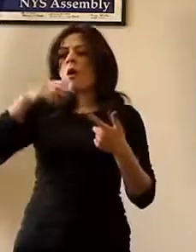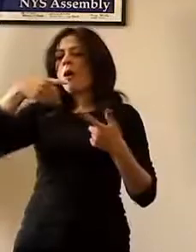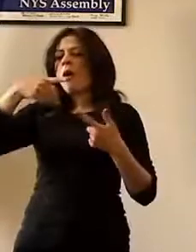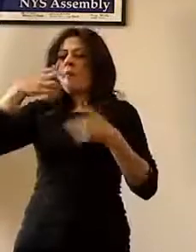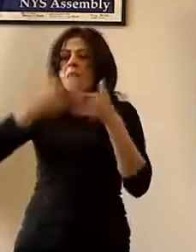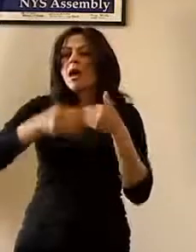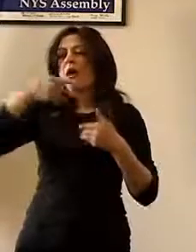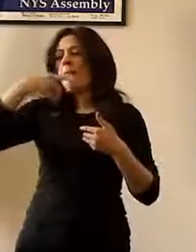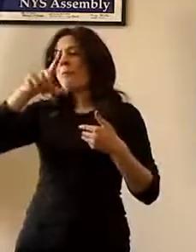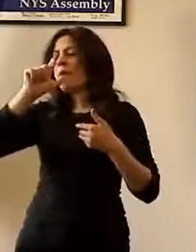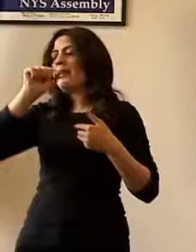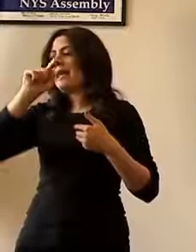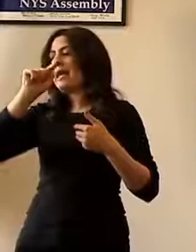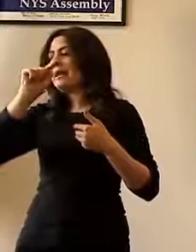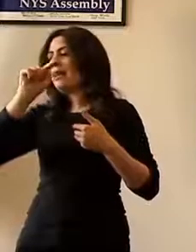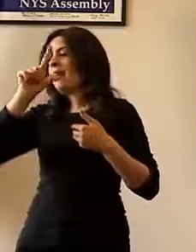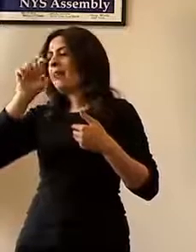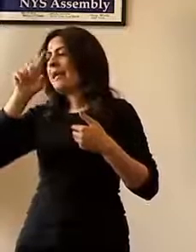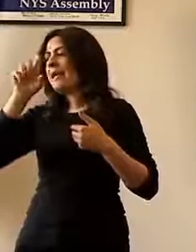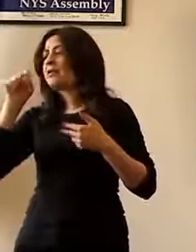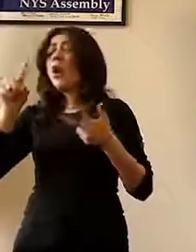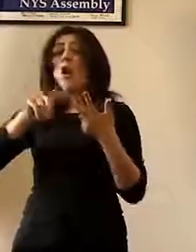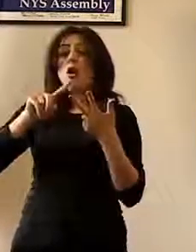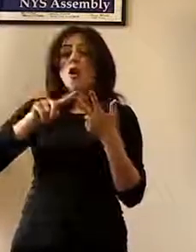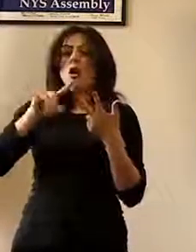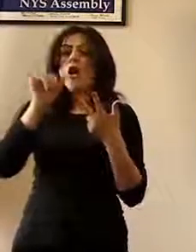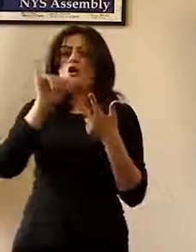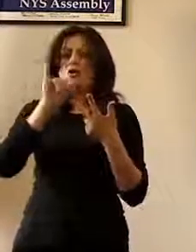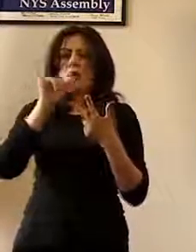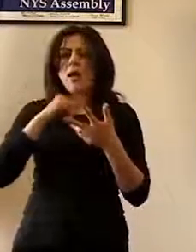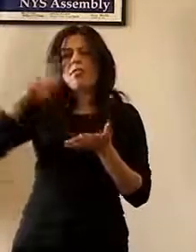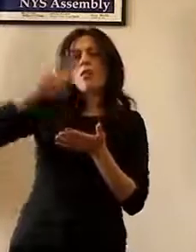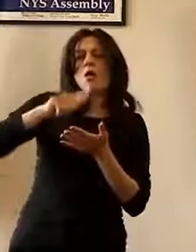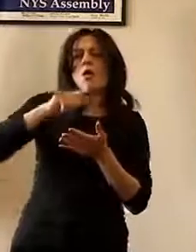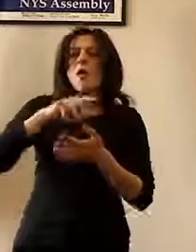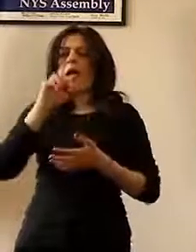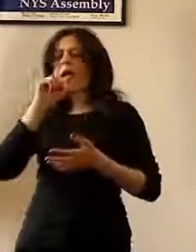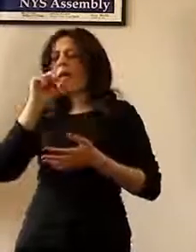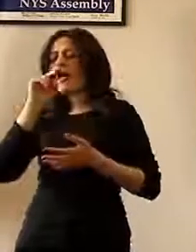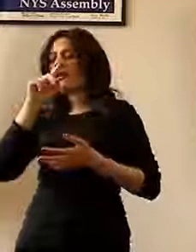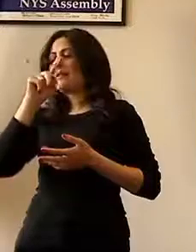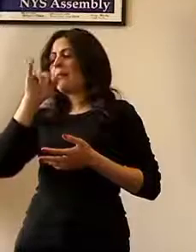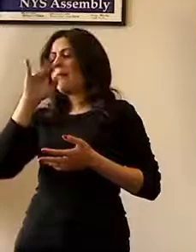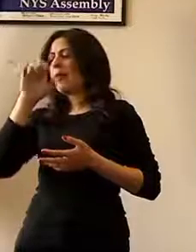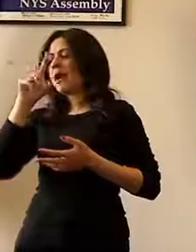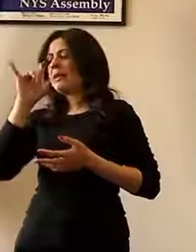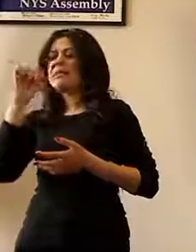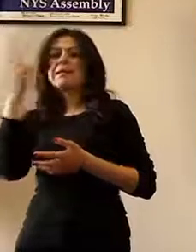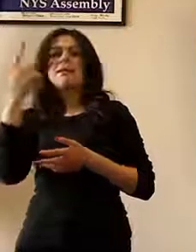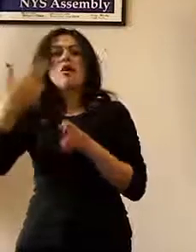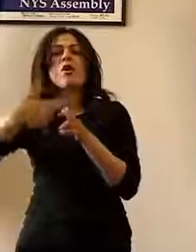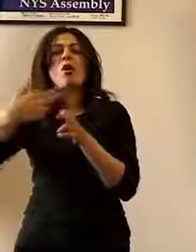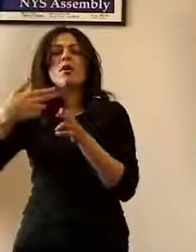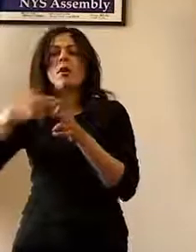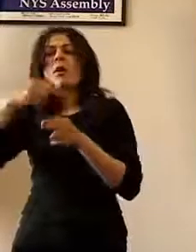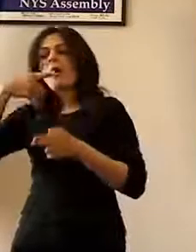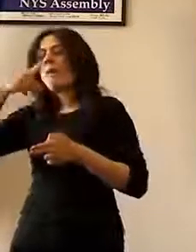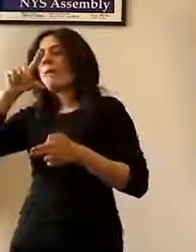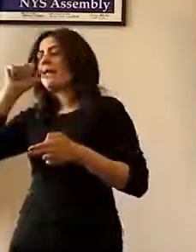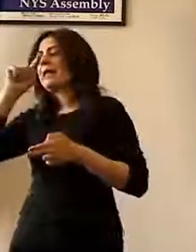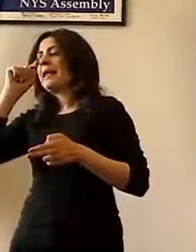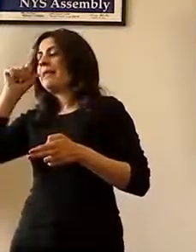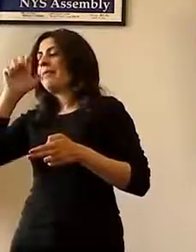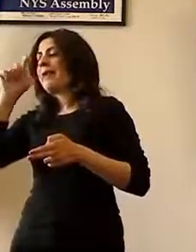as antibodies to something called platelet factor 4. We won't go into it, but again,